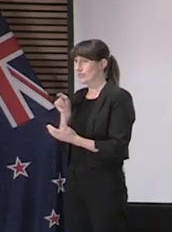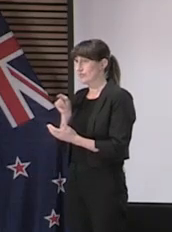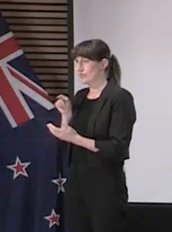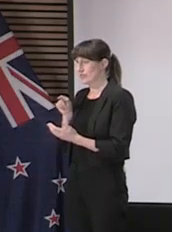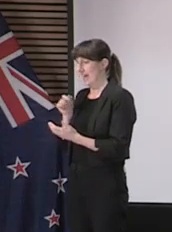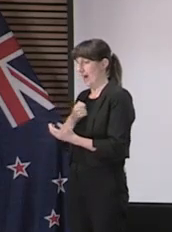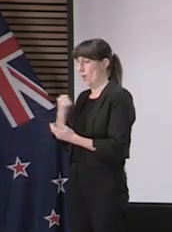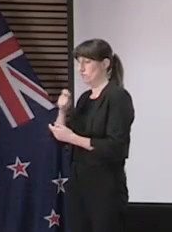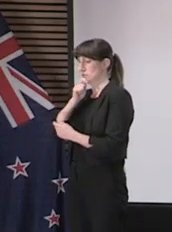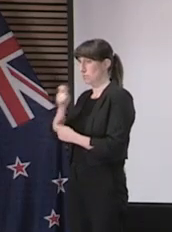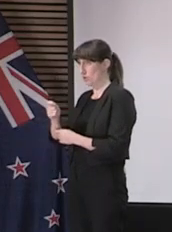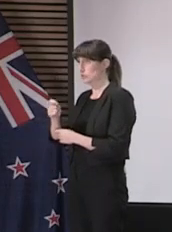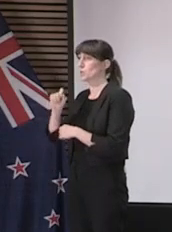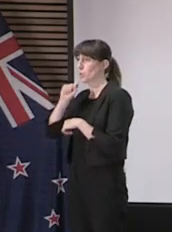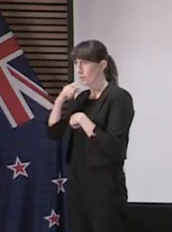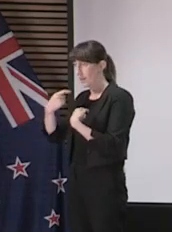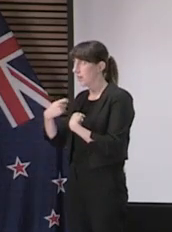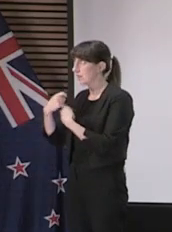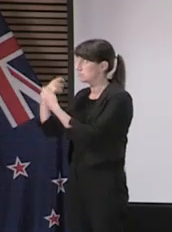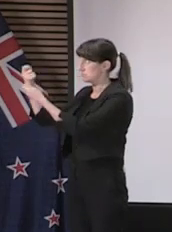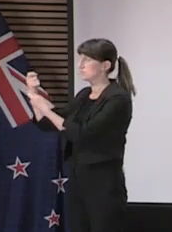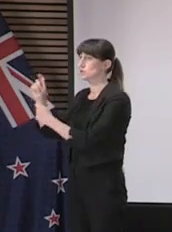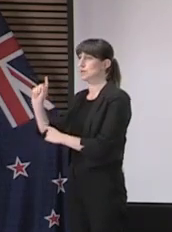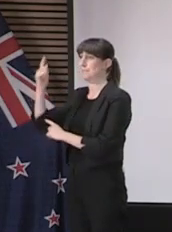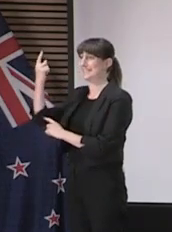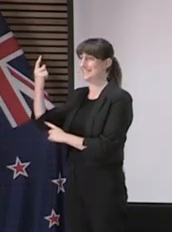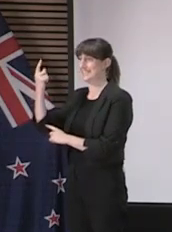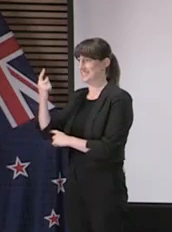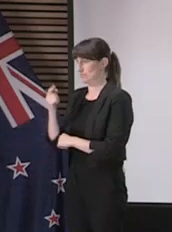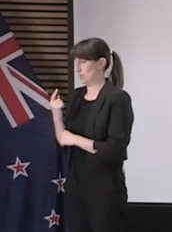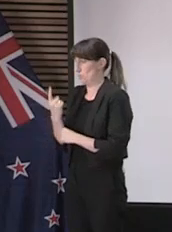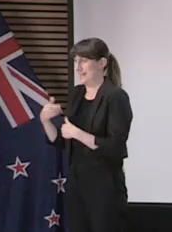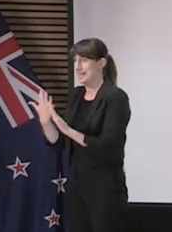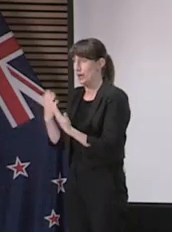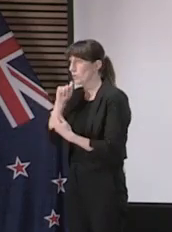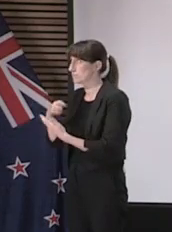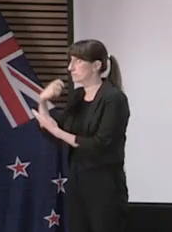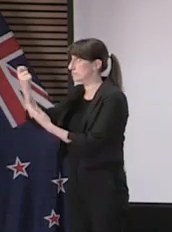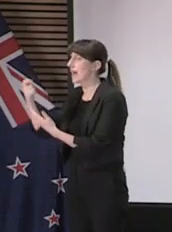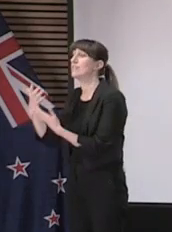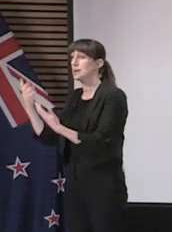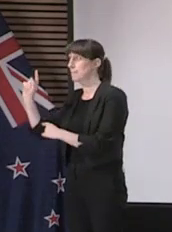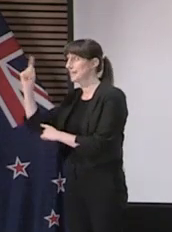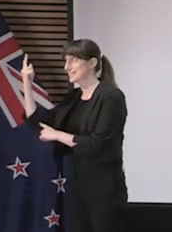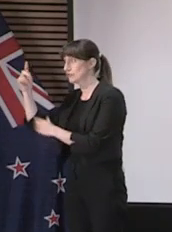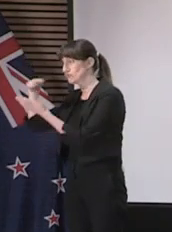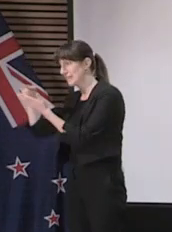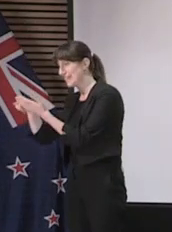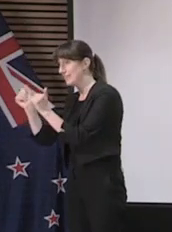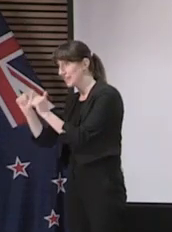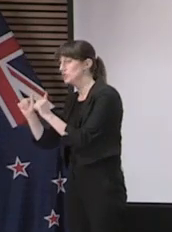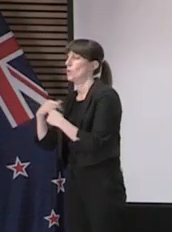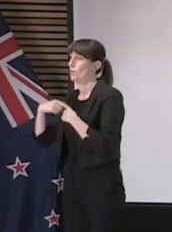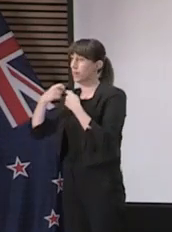of ministers in the next 24 hours, yes, tomorrow, and once they've had a chance to look at it, then we'll make it public, as well as